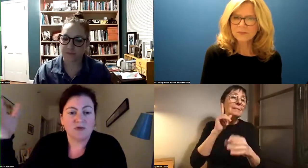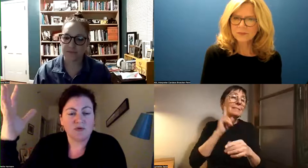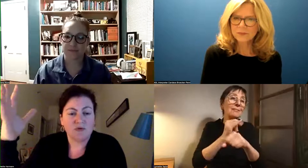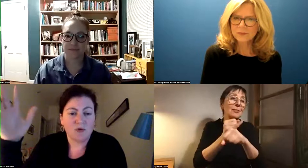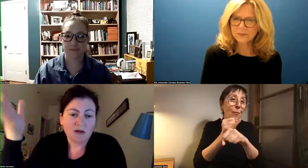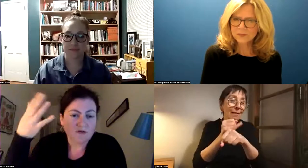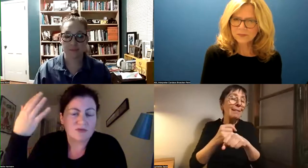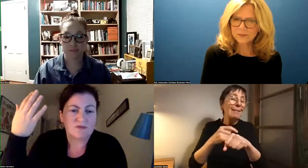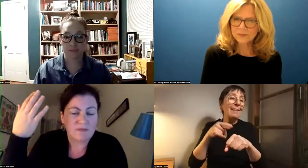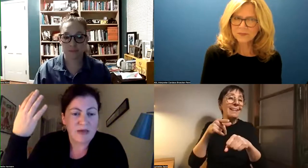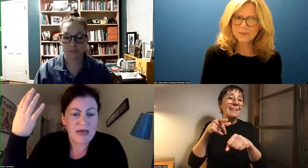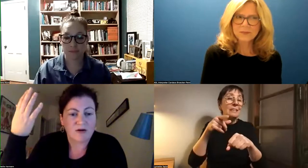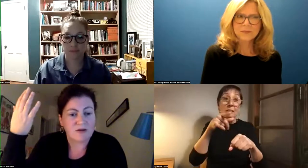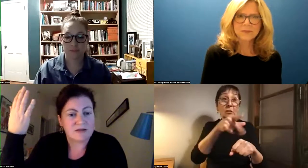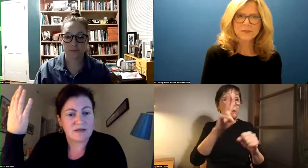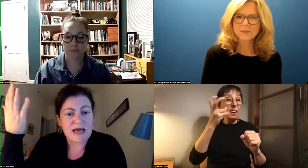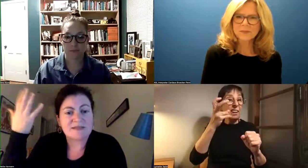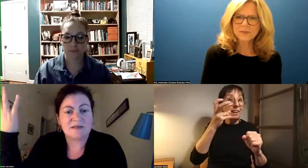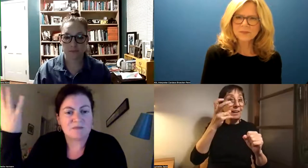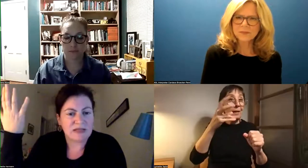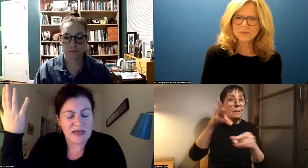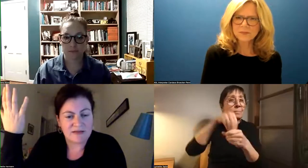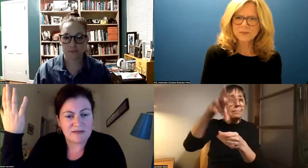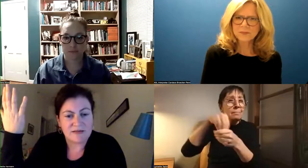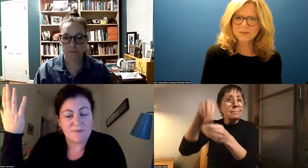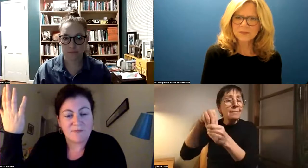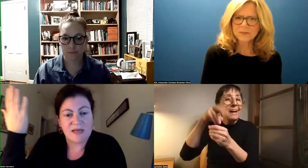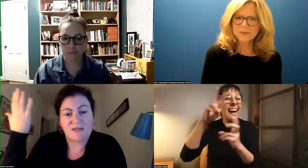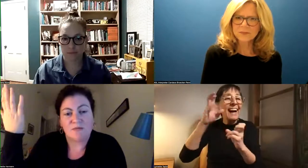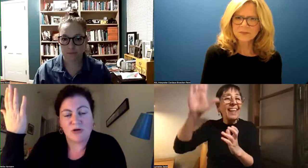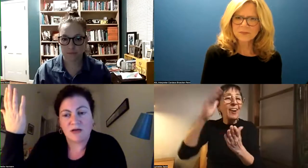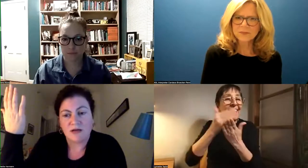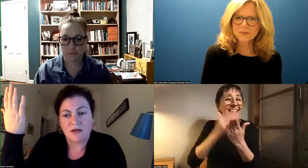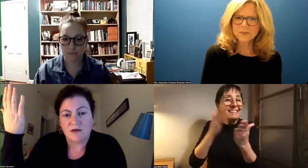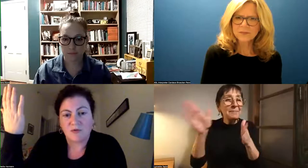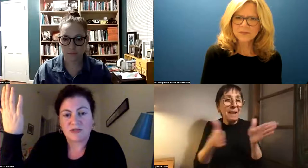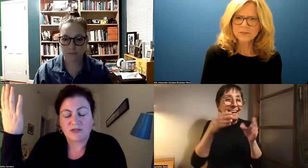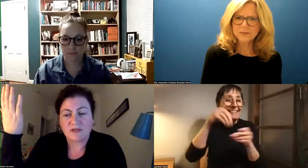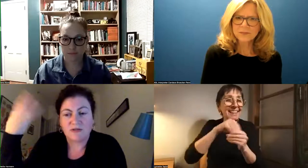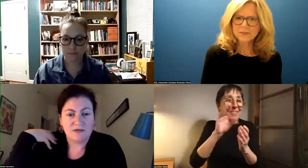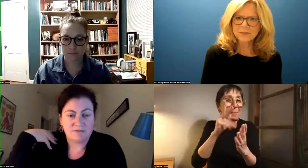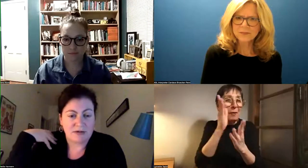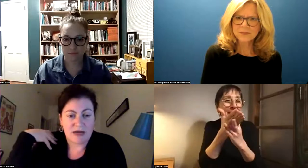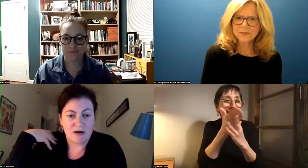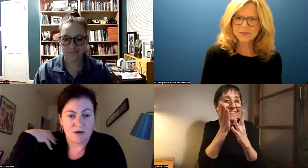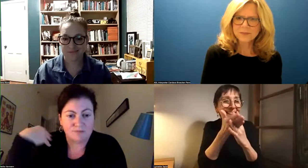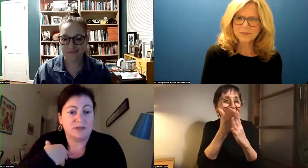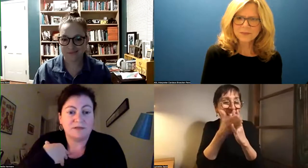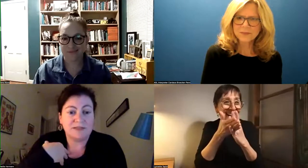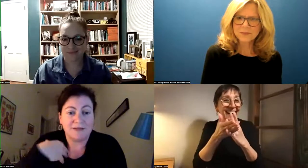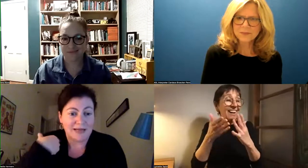So you also sort of embed all these lesson plans in the book, which